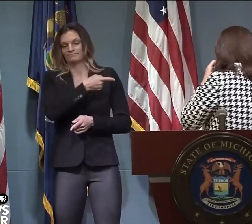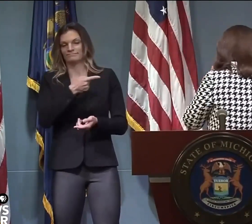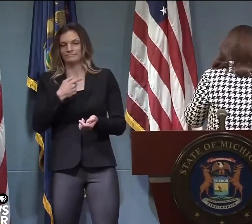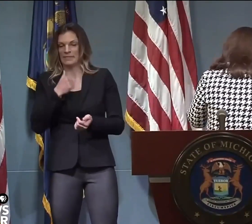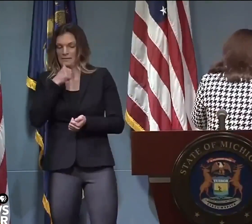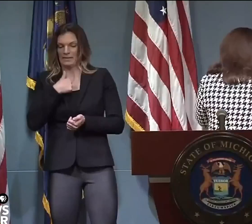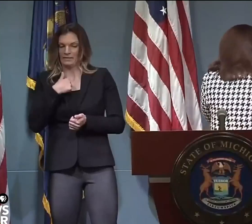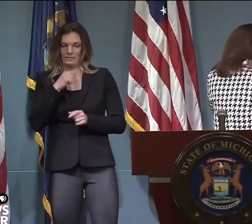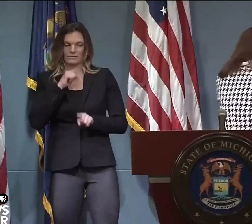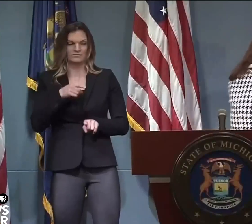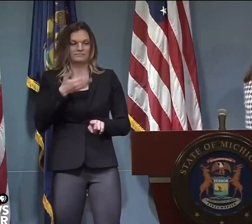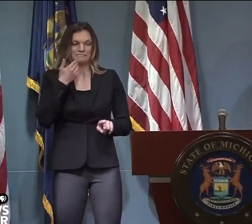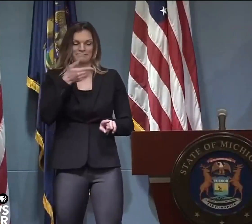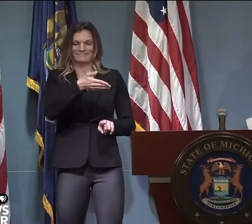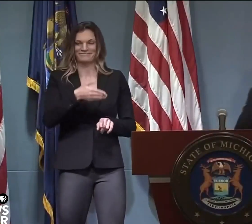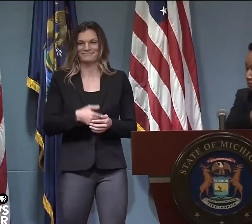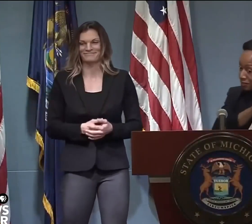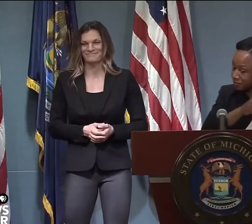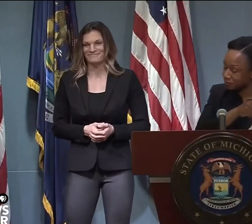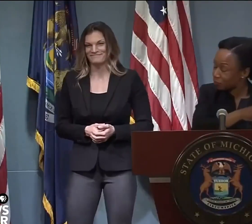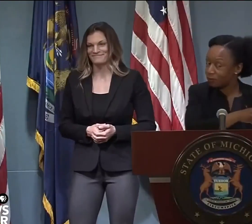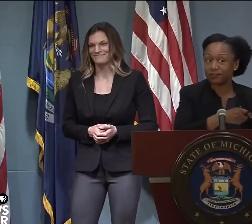Again, I'm going to hand it over to Dr. Khaldun.